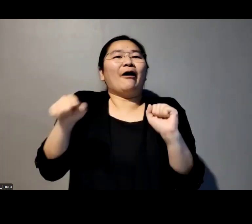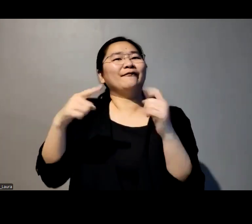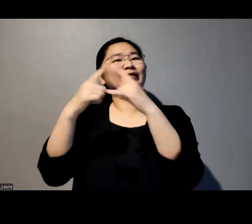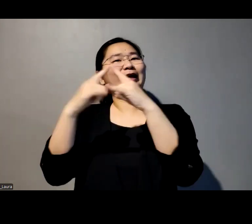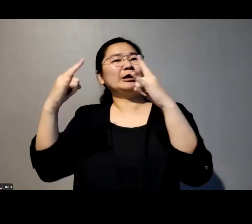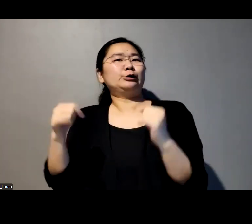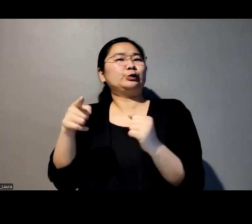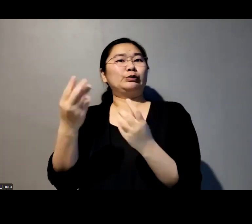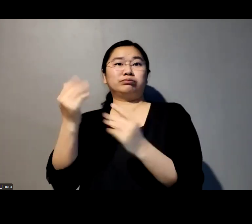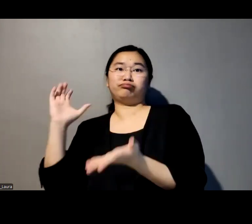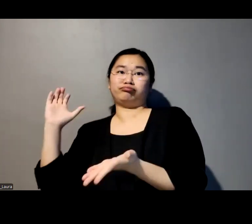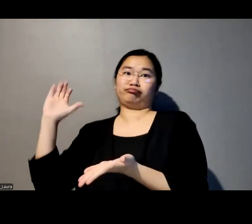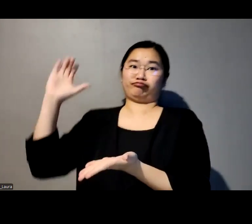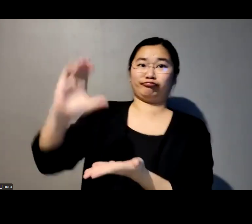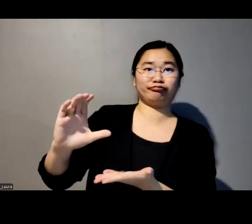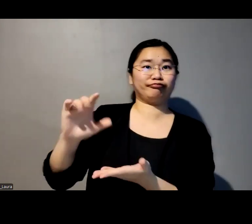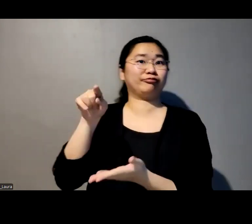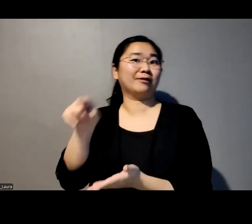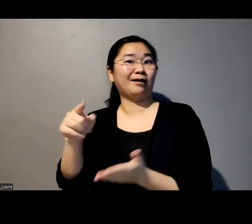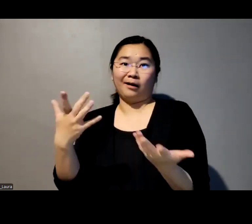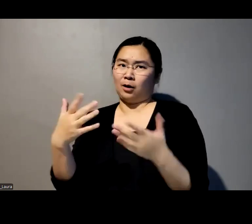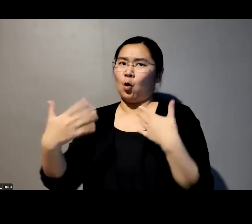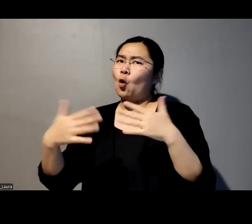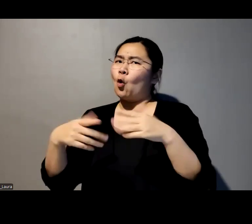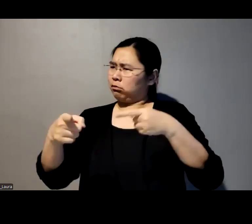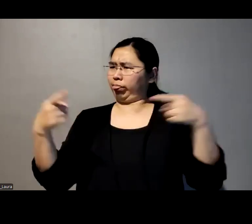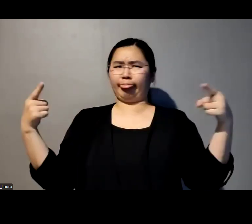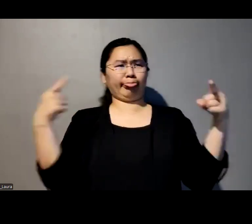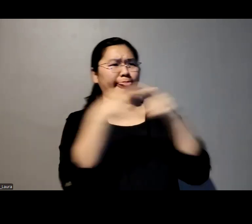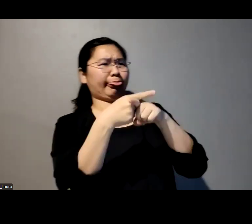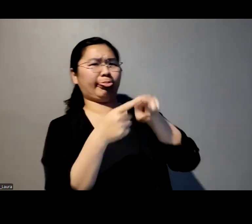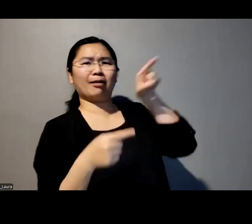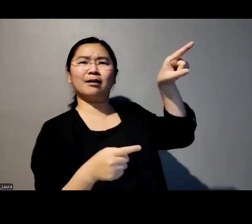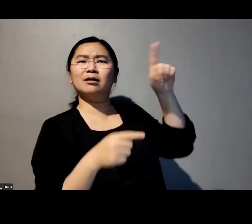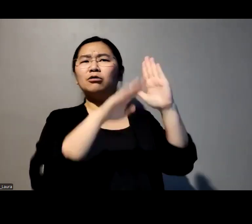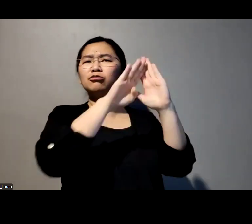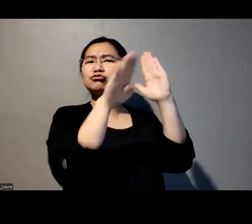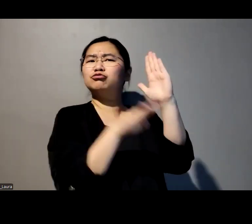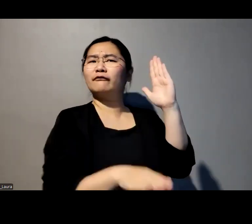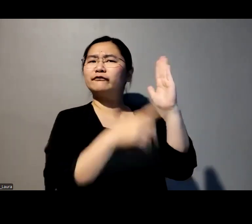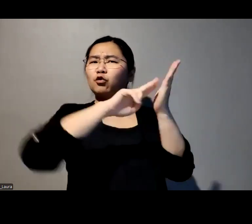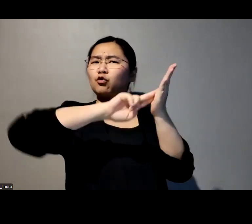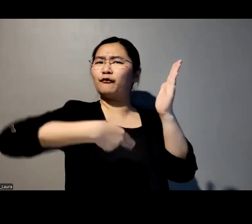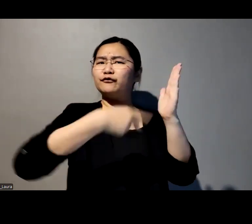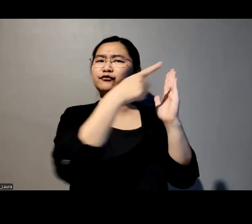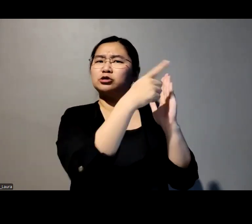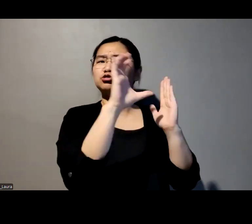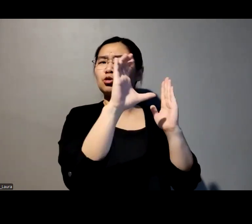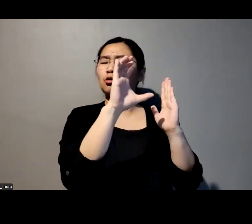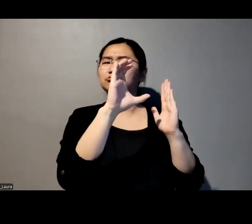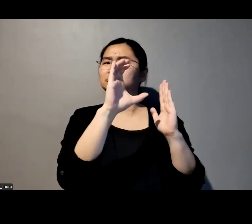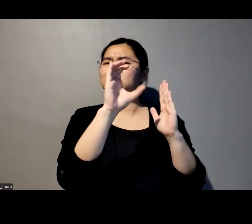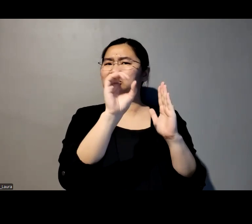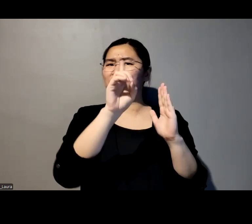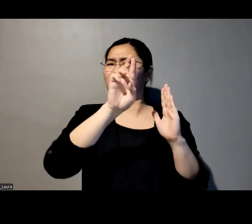electricity, like blackouts, then cold weather in winter, hot weather in summer, lack of shelters. That